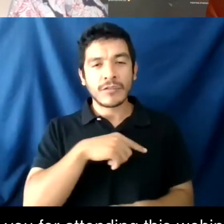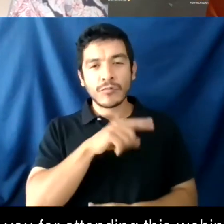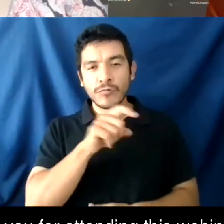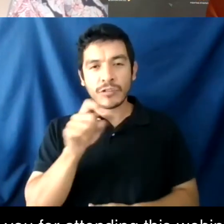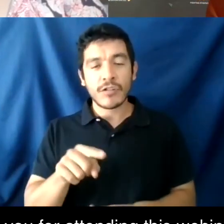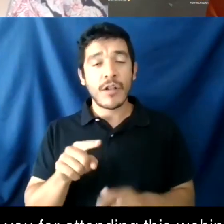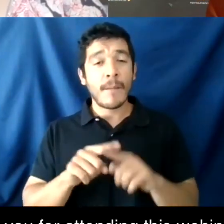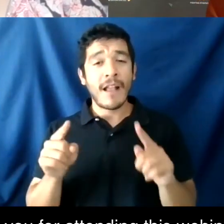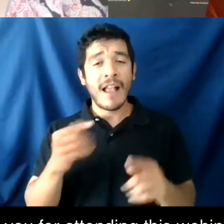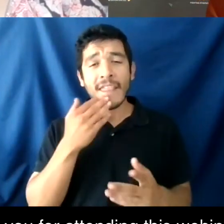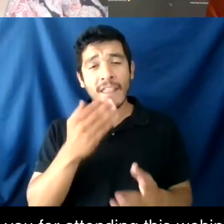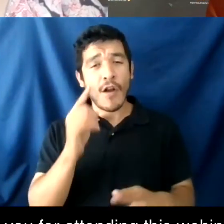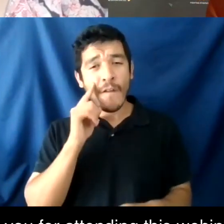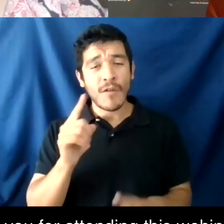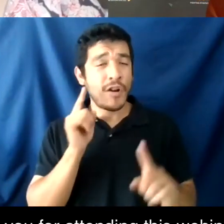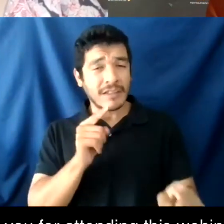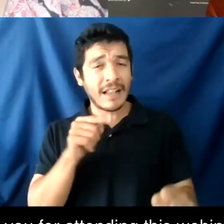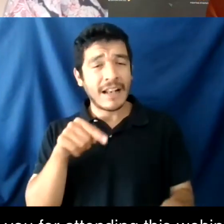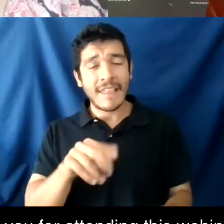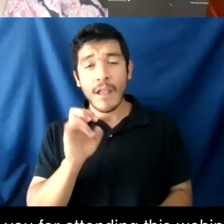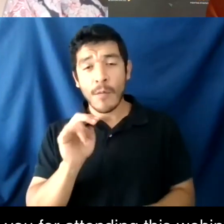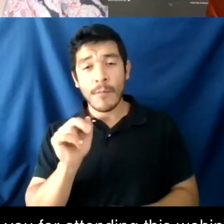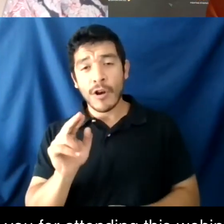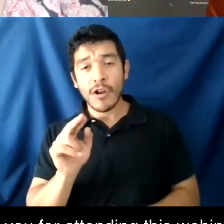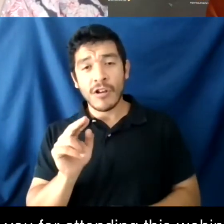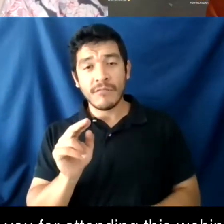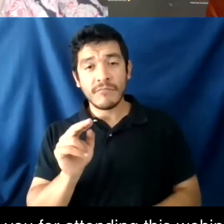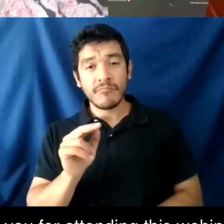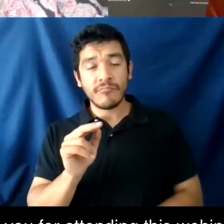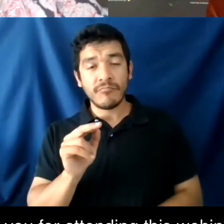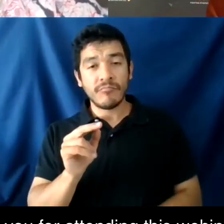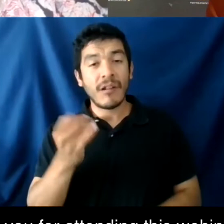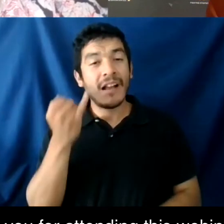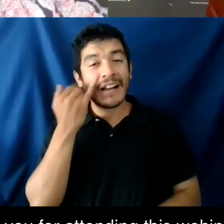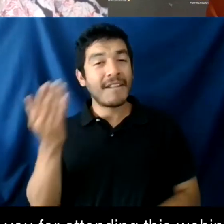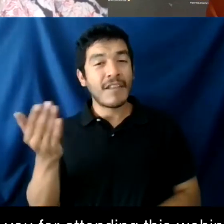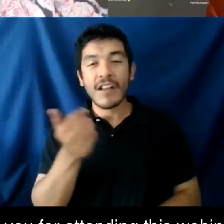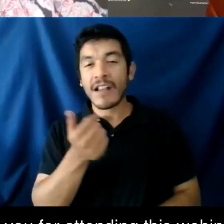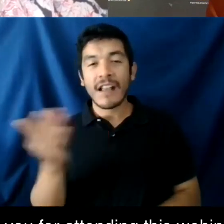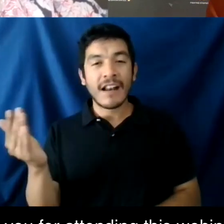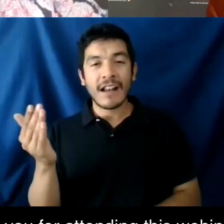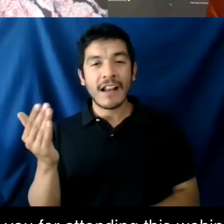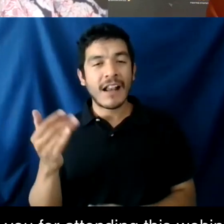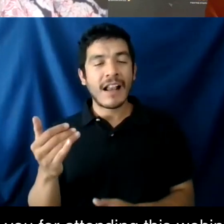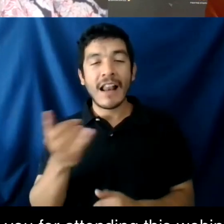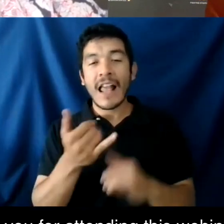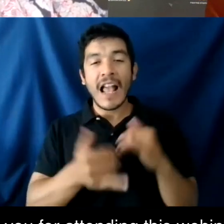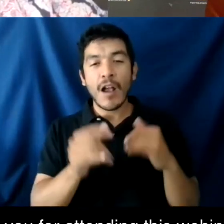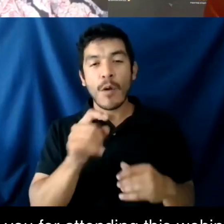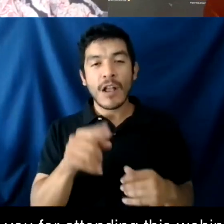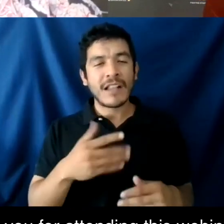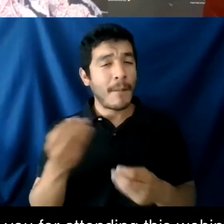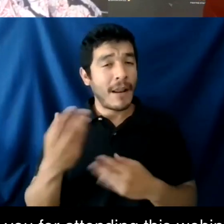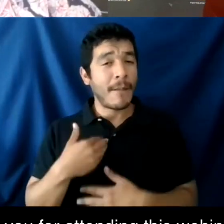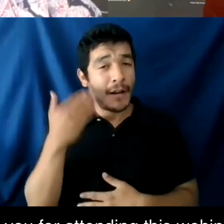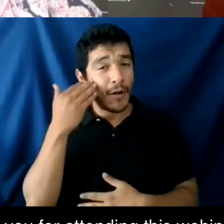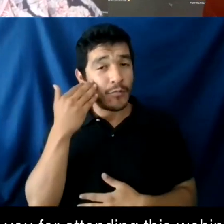but thank you for attending this webinar. And if there's any lasting question, please let me know.